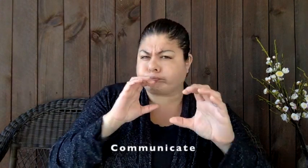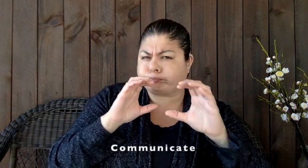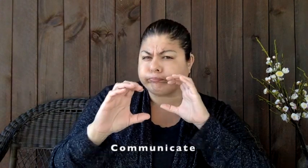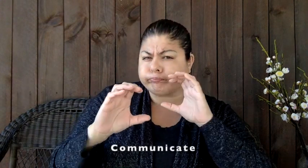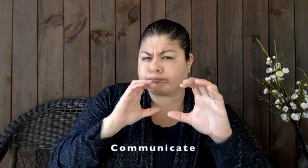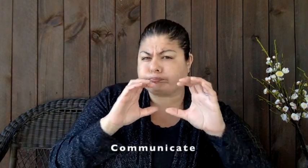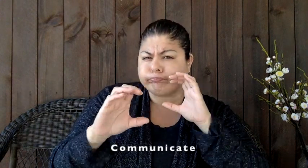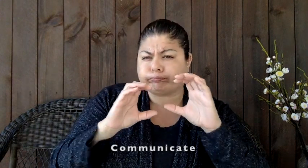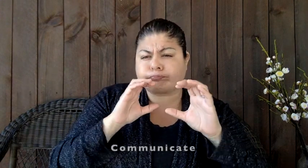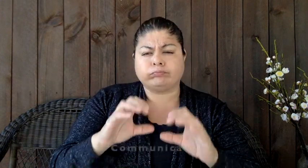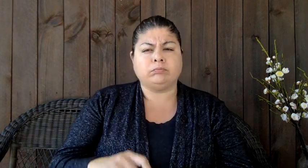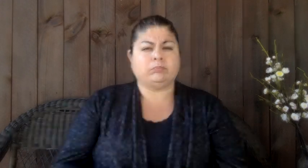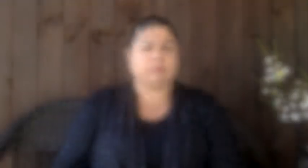Communicate.